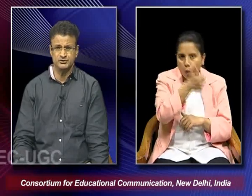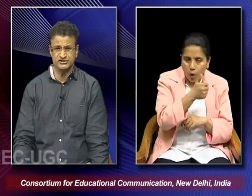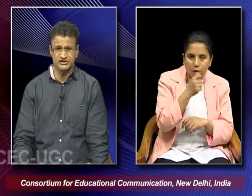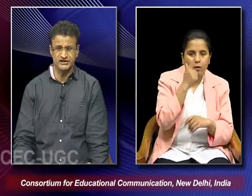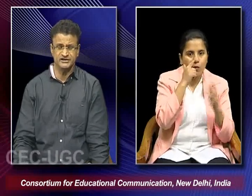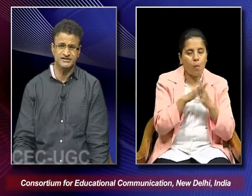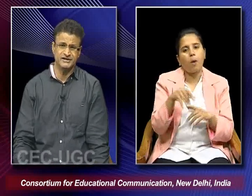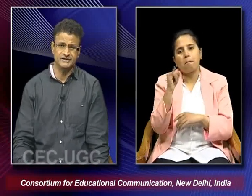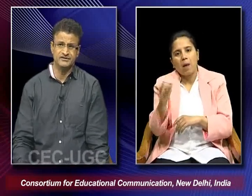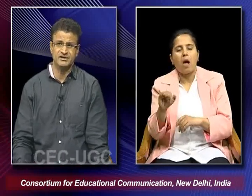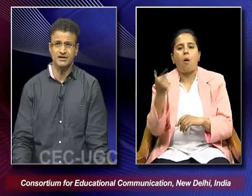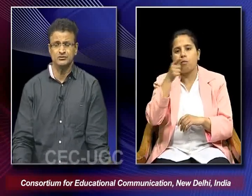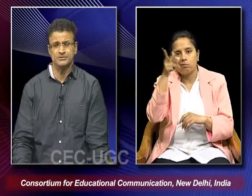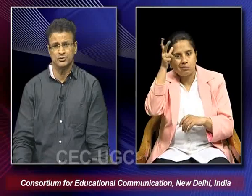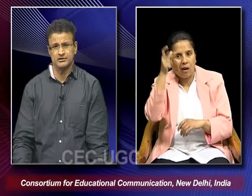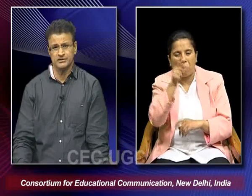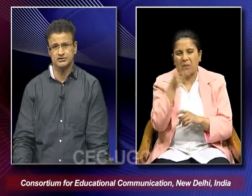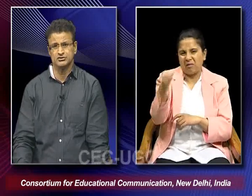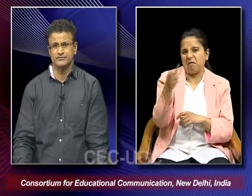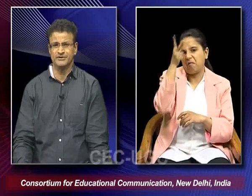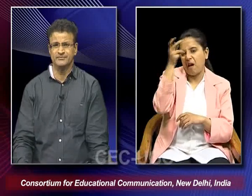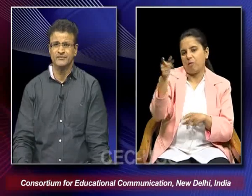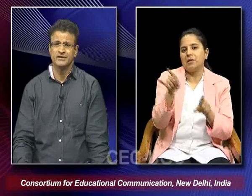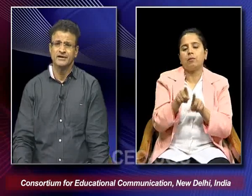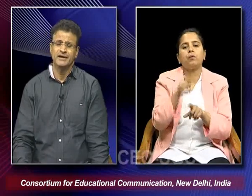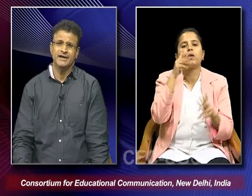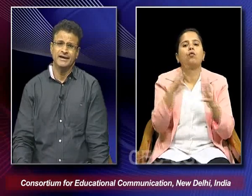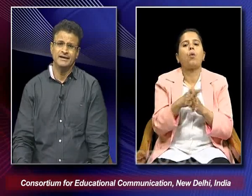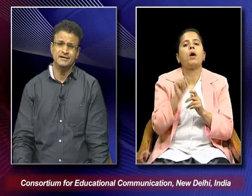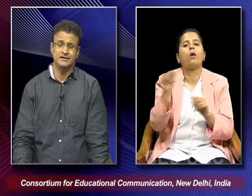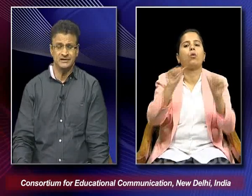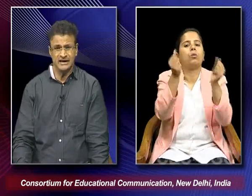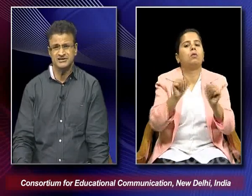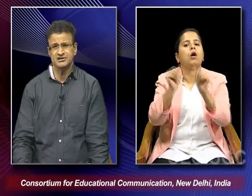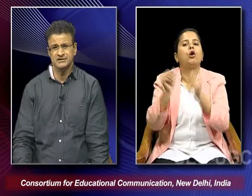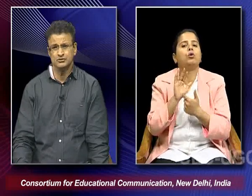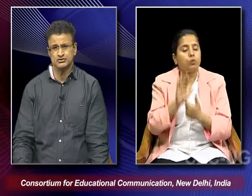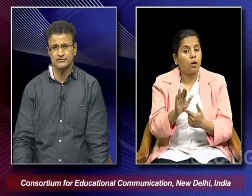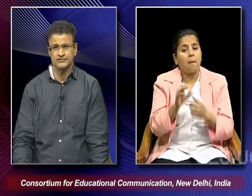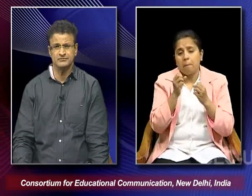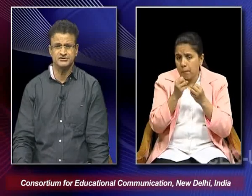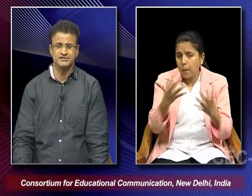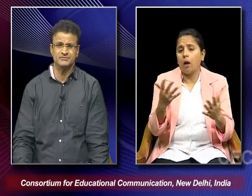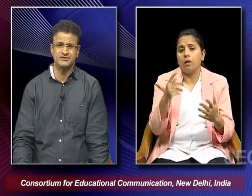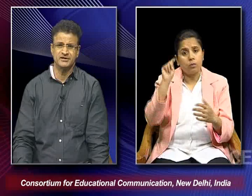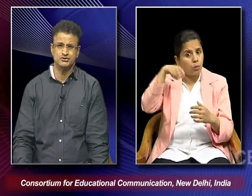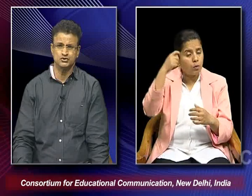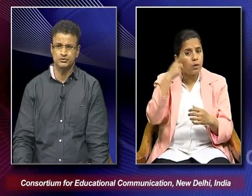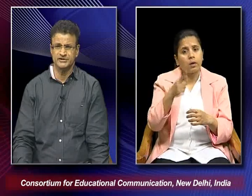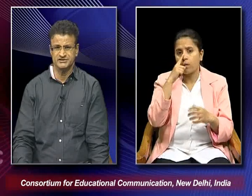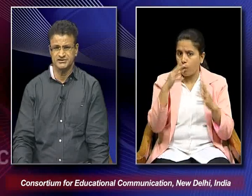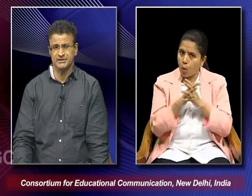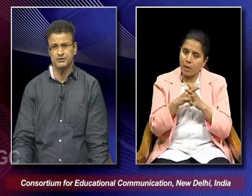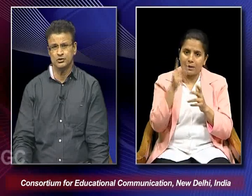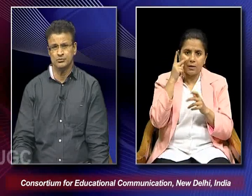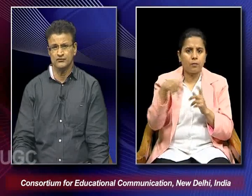of a positioning is there with regard to the portrayals of women. And largely, most of the films, that women, they are shown to be